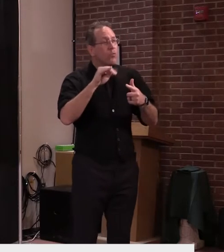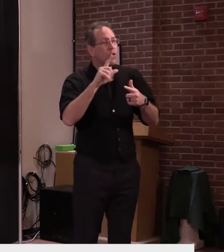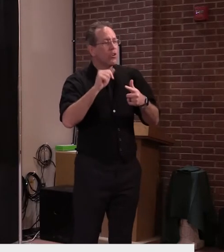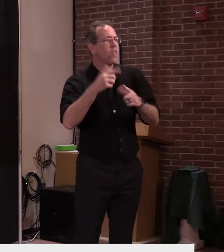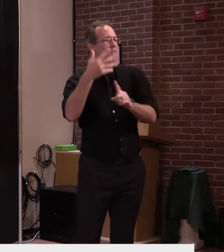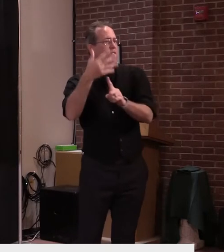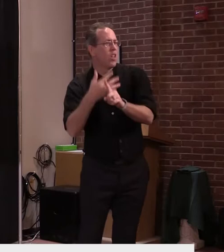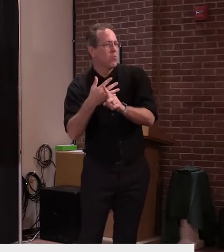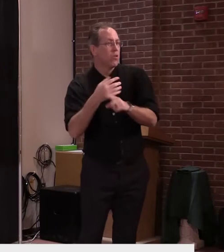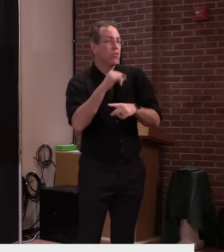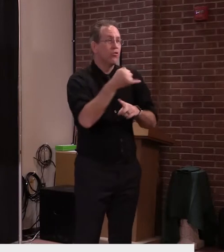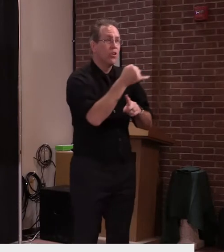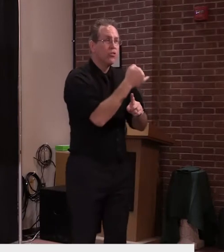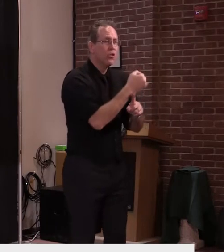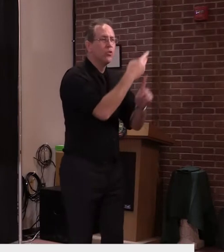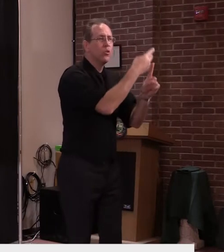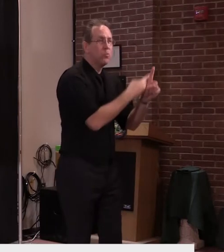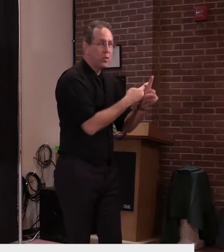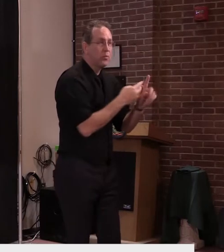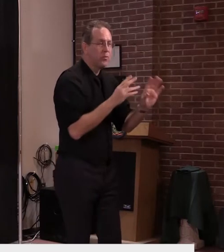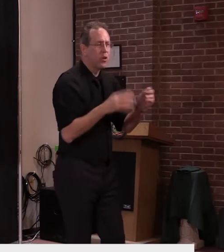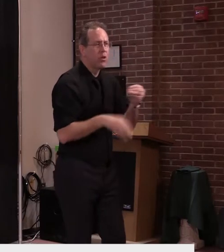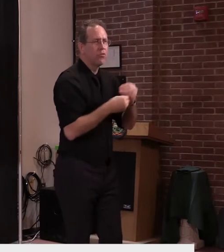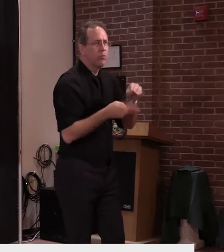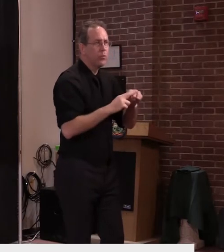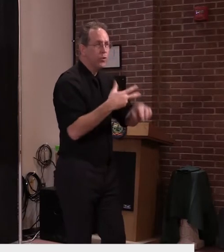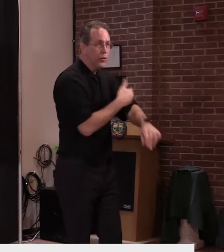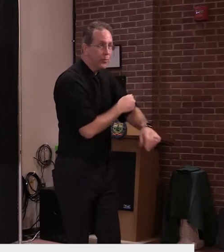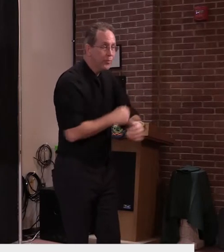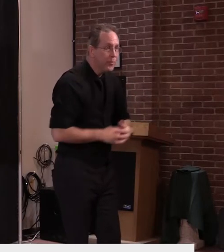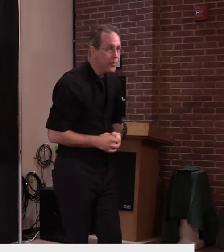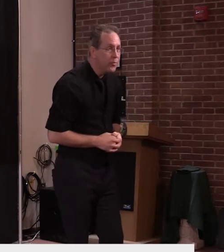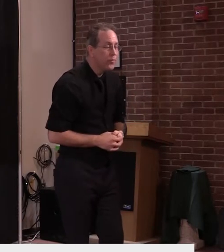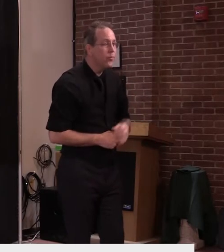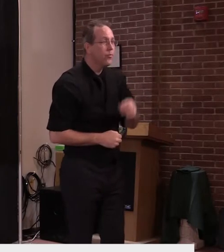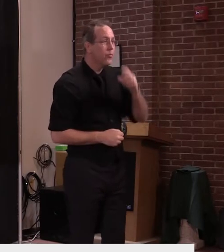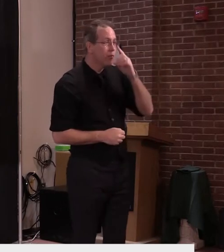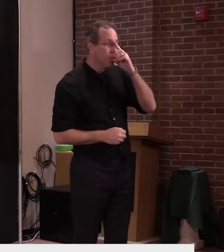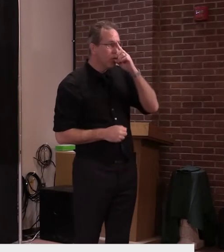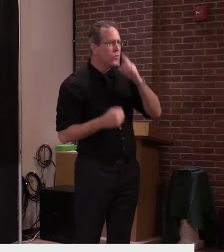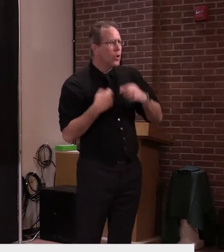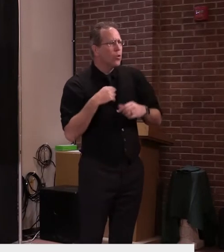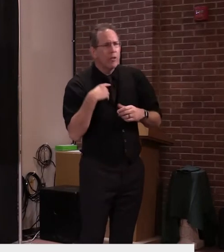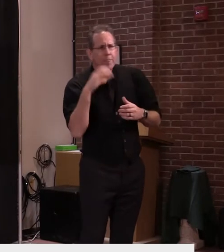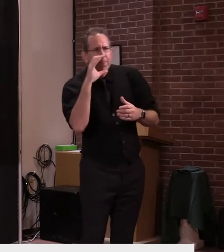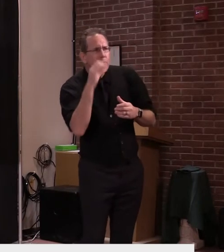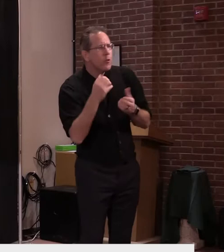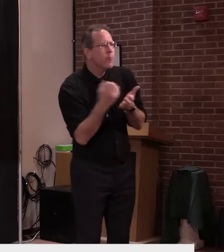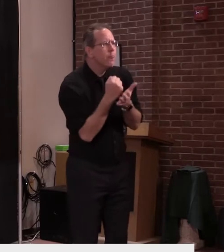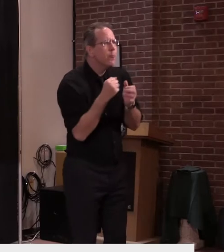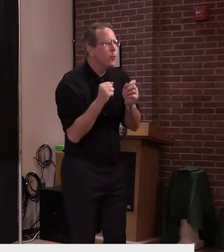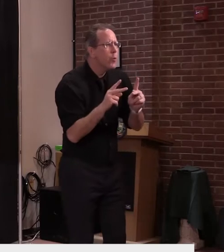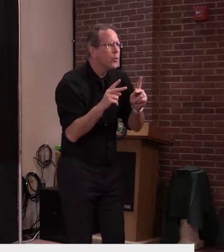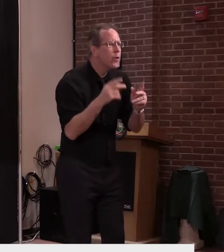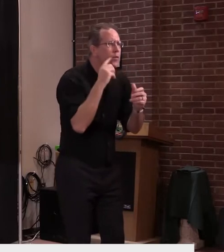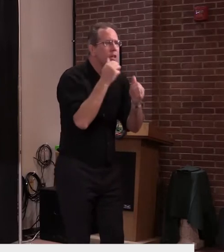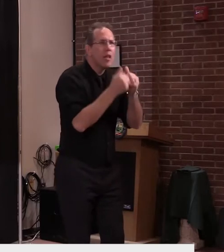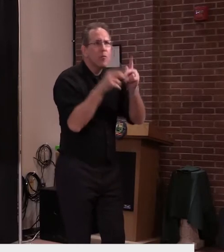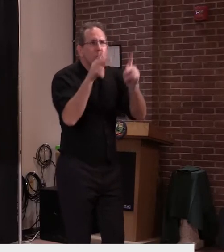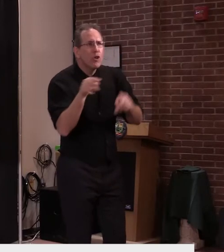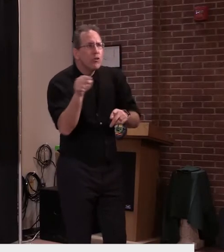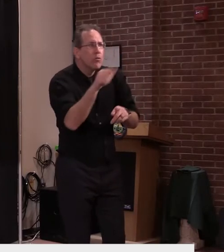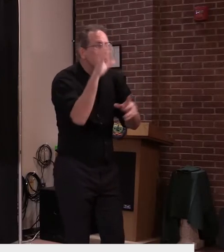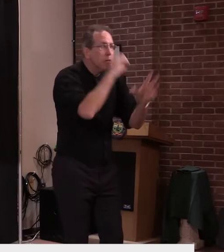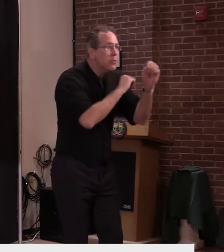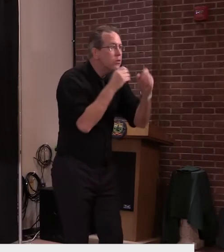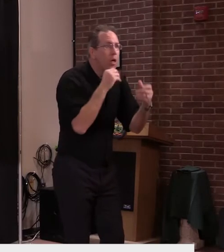look for opportunities to make it easier for every Vermonter to get vaccinated and boosted. We've expanded the number